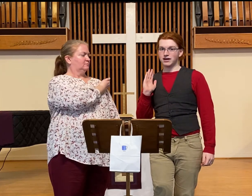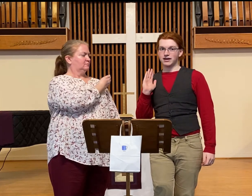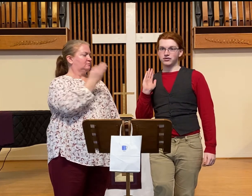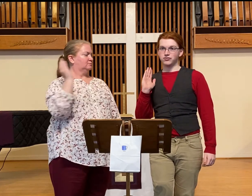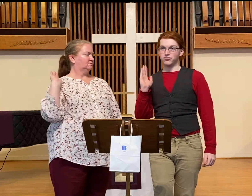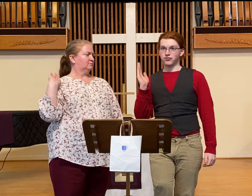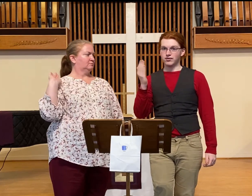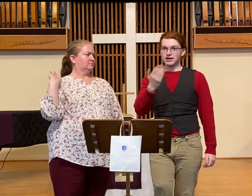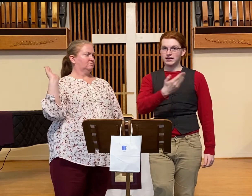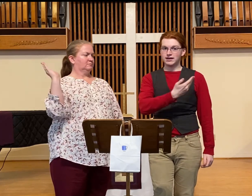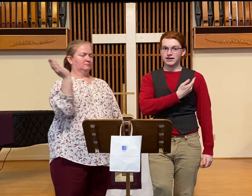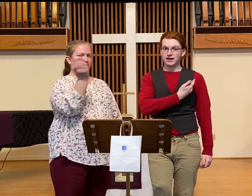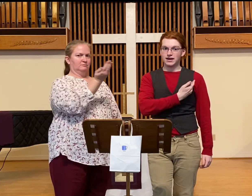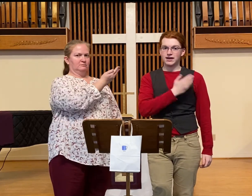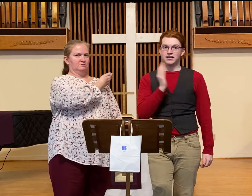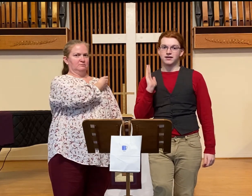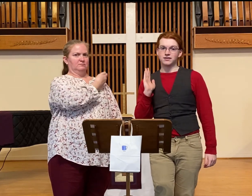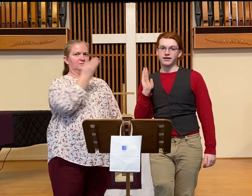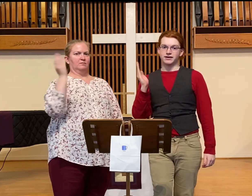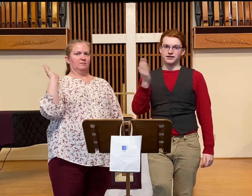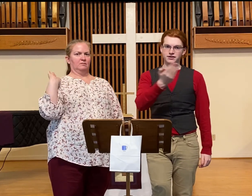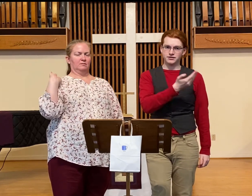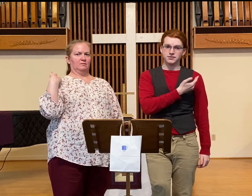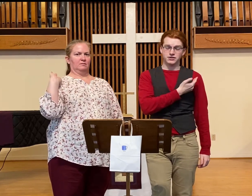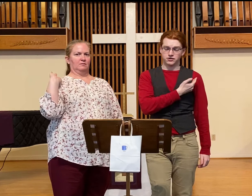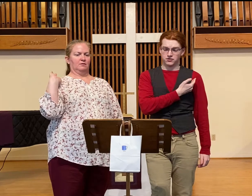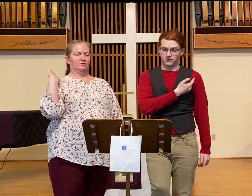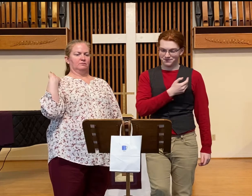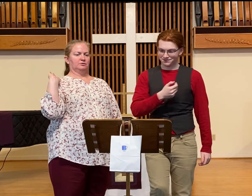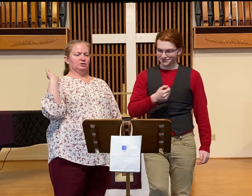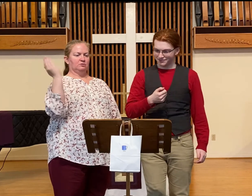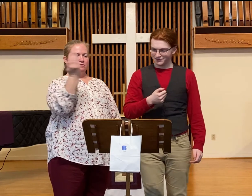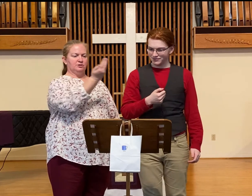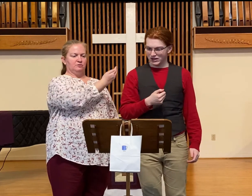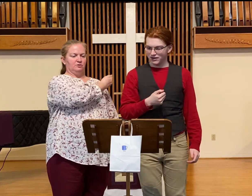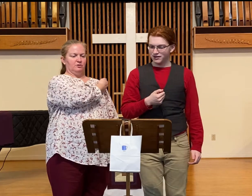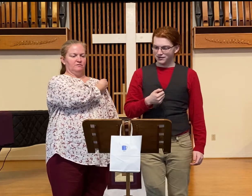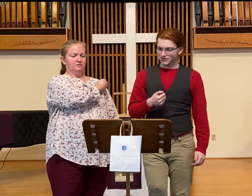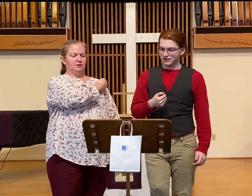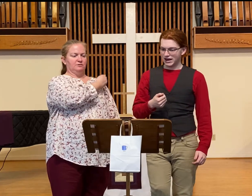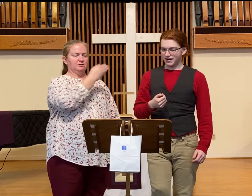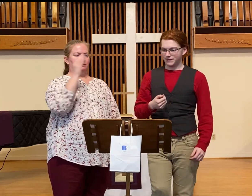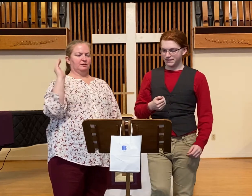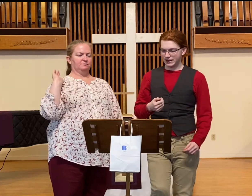and you bring it in, like in a semicircle. Shoulder to shoulder, curves around. Yeah. Okay. And